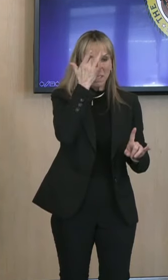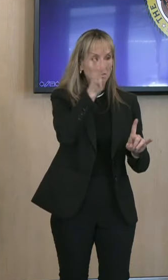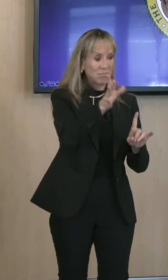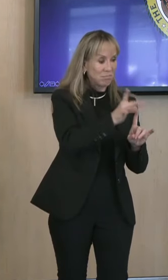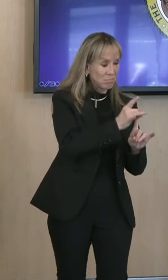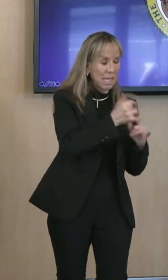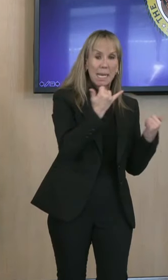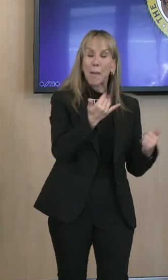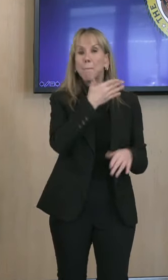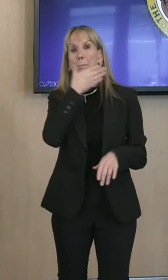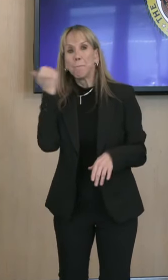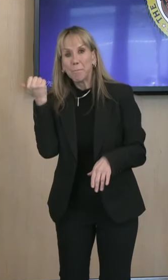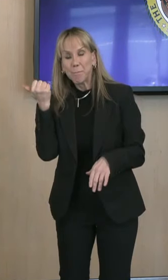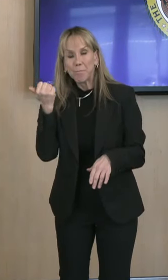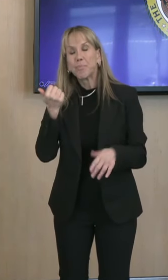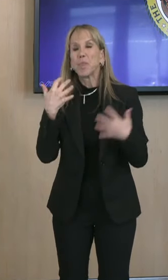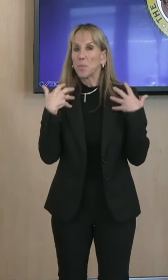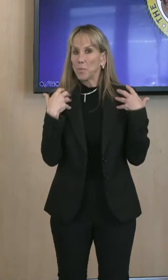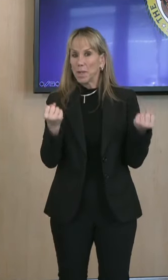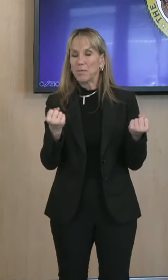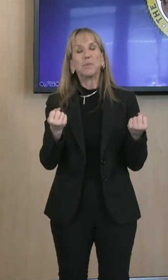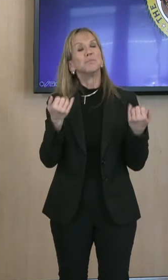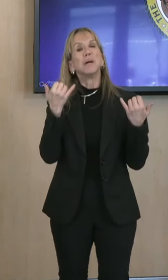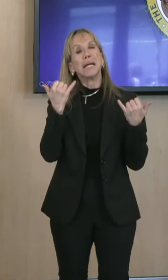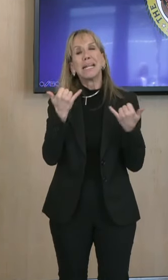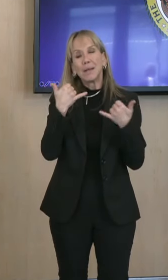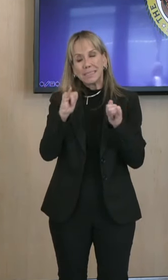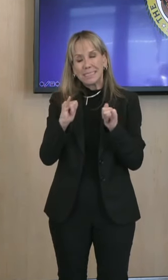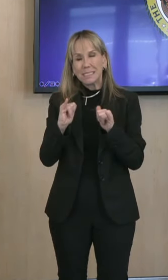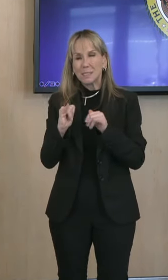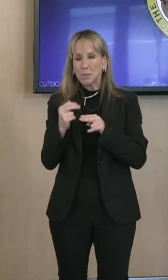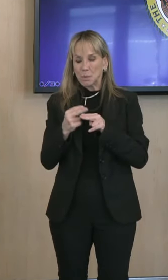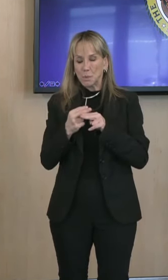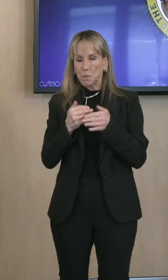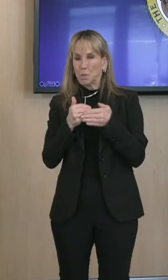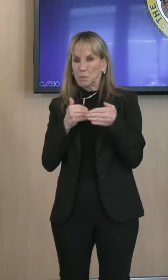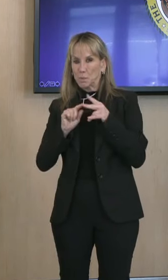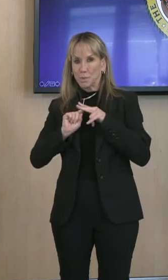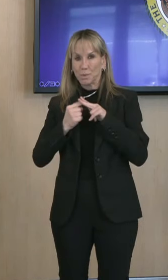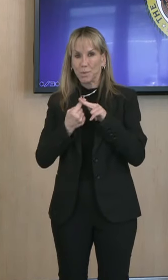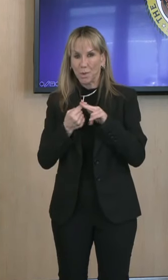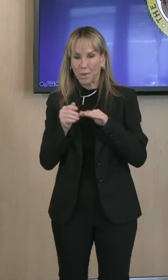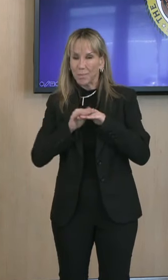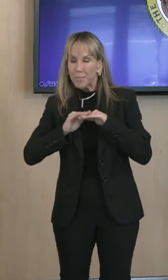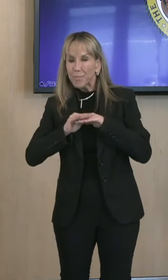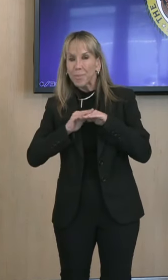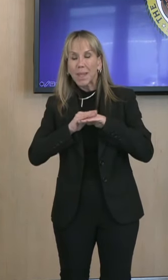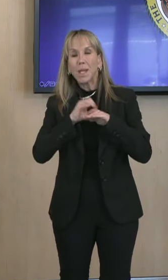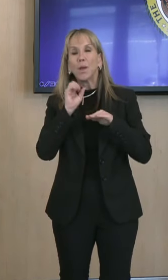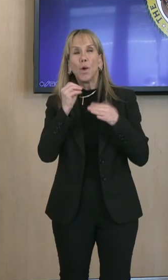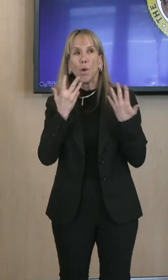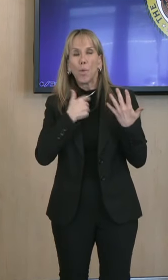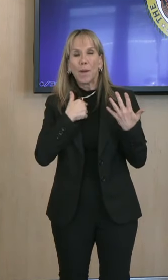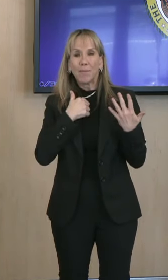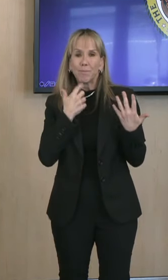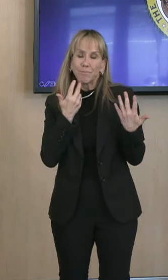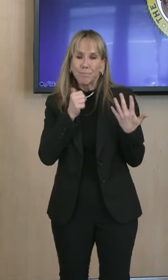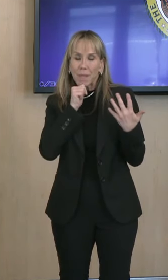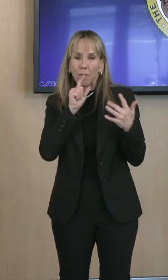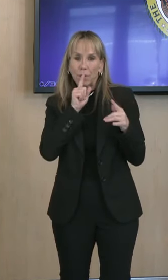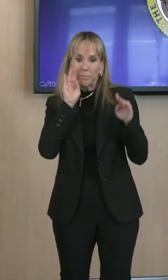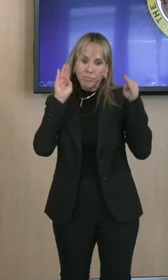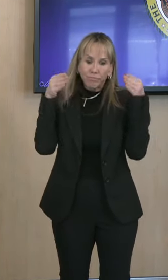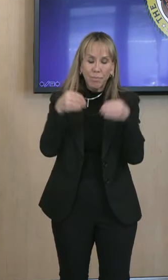are early enough in this process for us to this point. It hasn't been a priority. Obviously, there